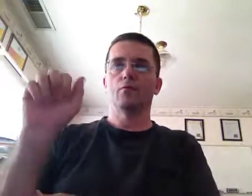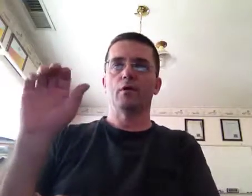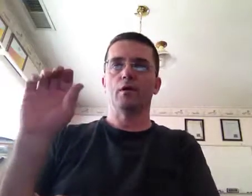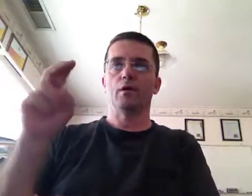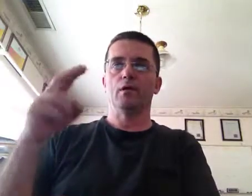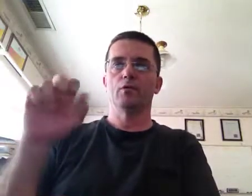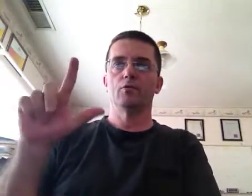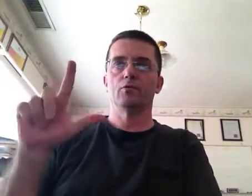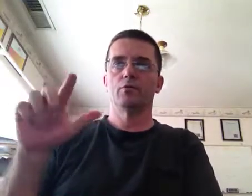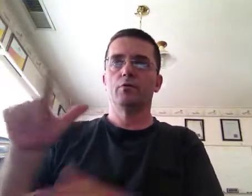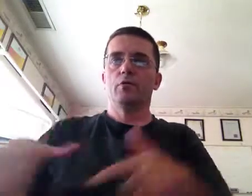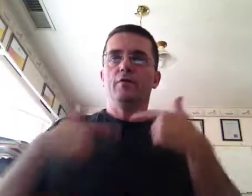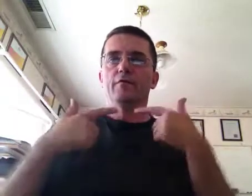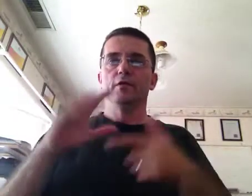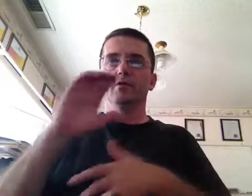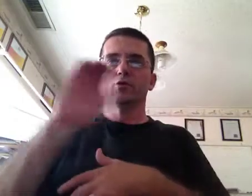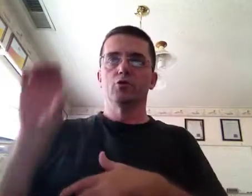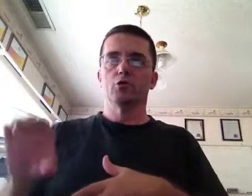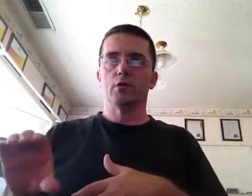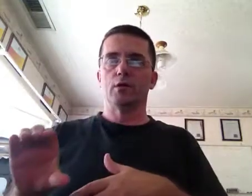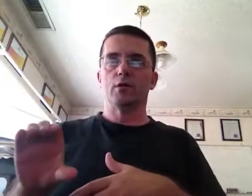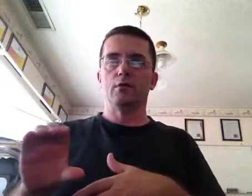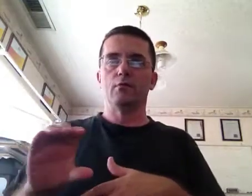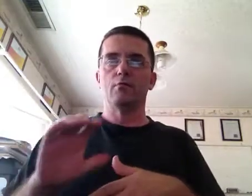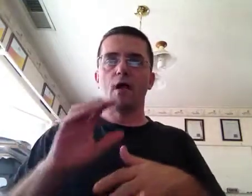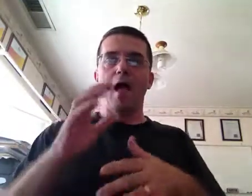I'm doing great, Dave. How are you? Better than I deserve. What's up?